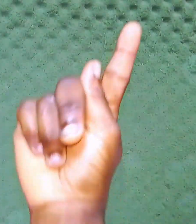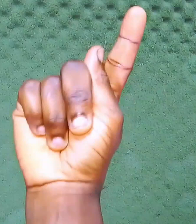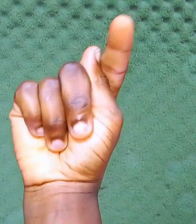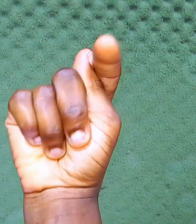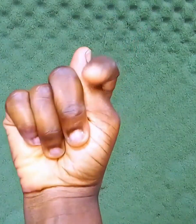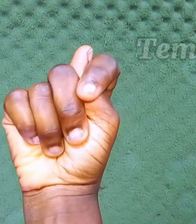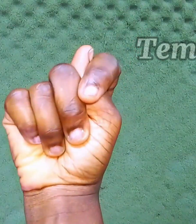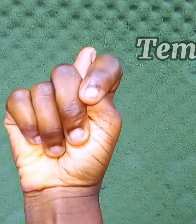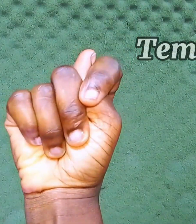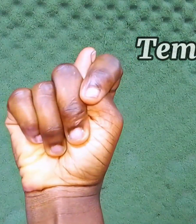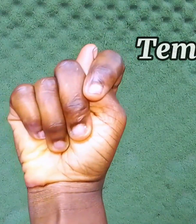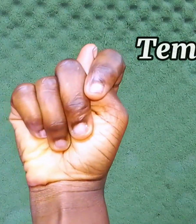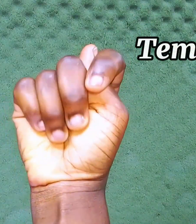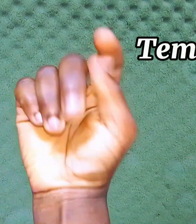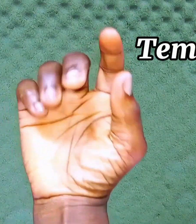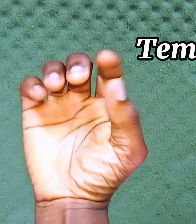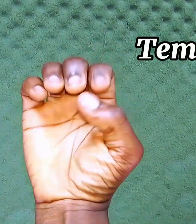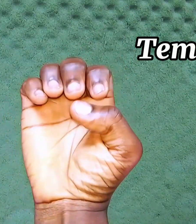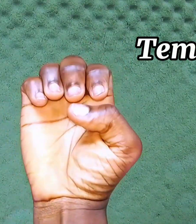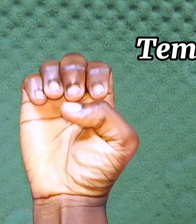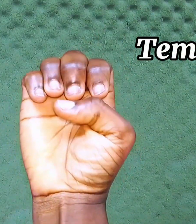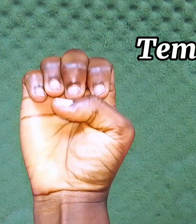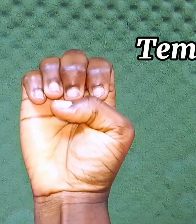7. Temilade.